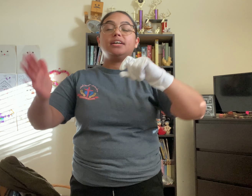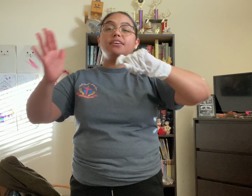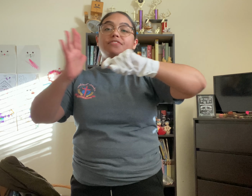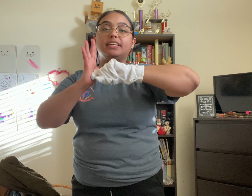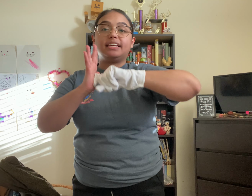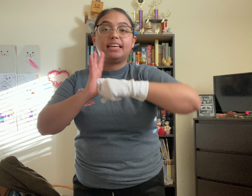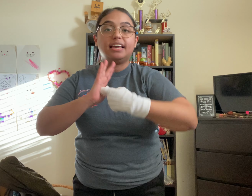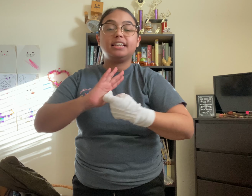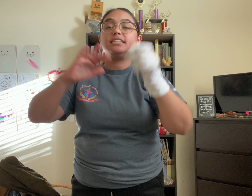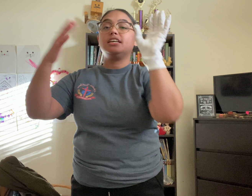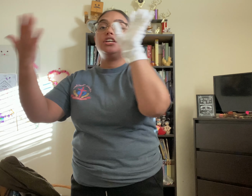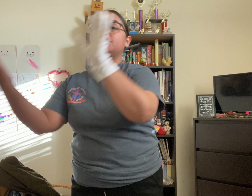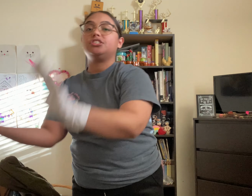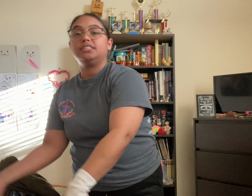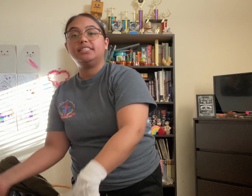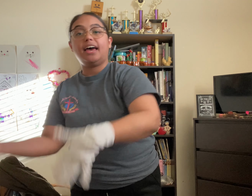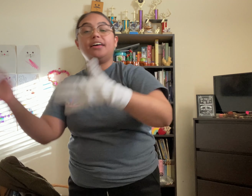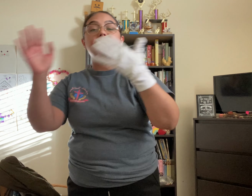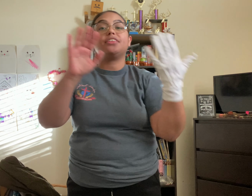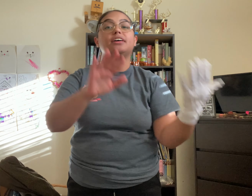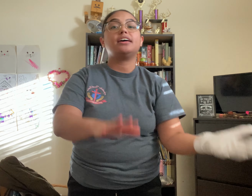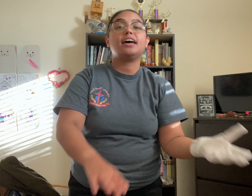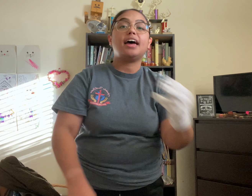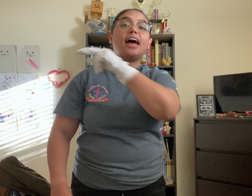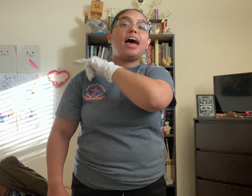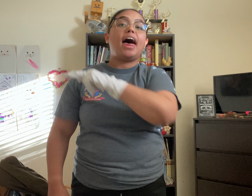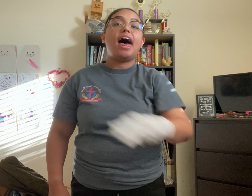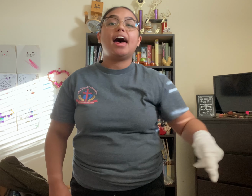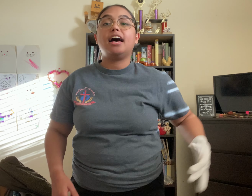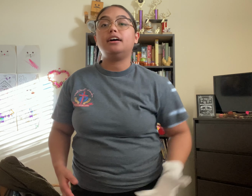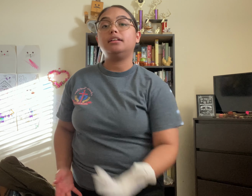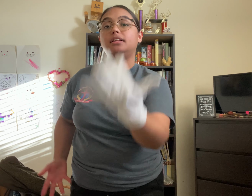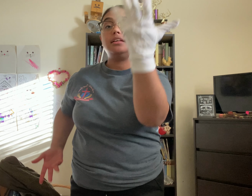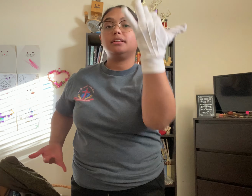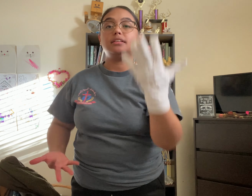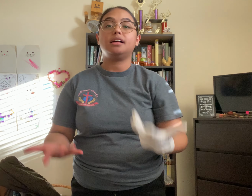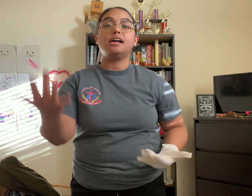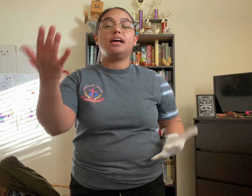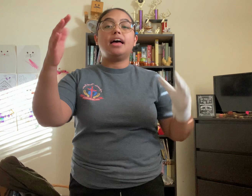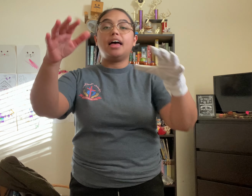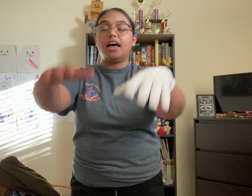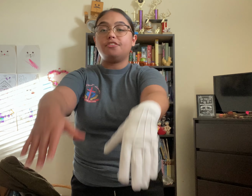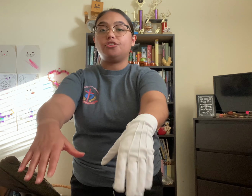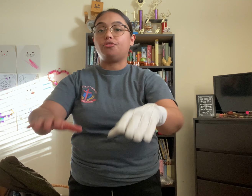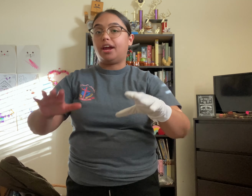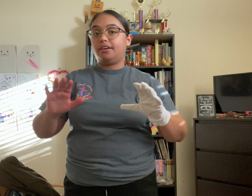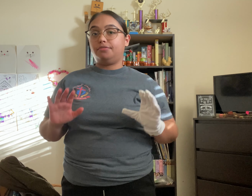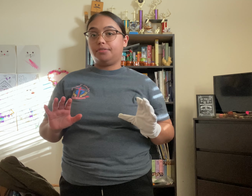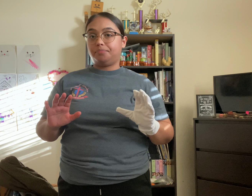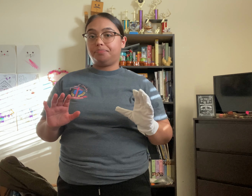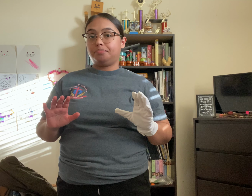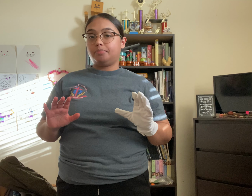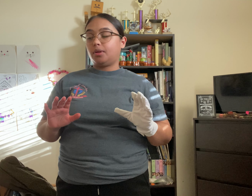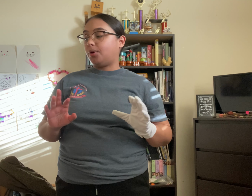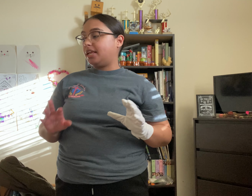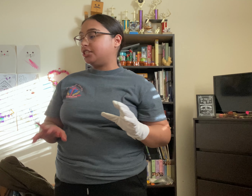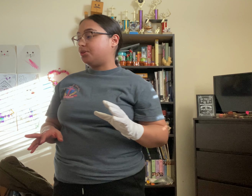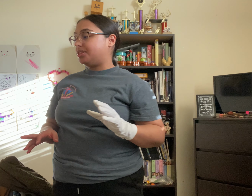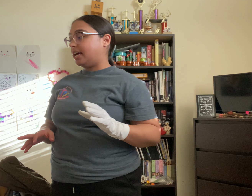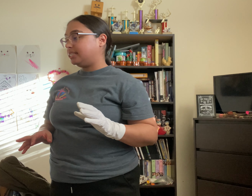the keys to death, hell, and the grave. All right, let's go to the next